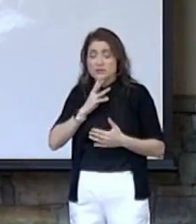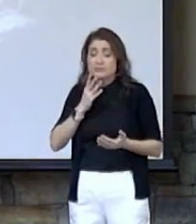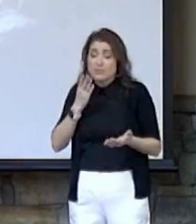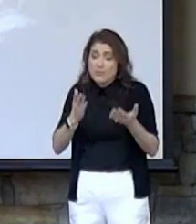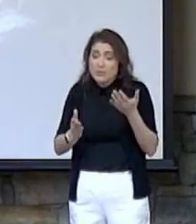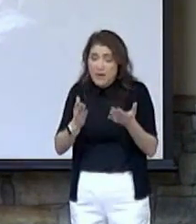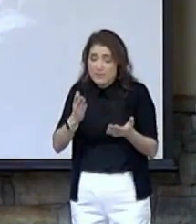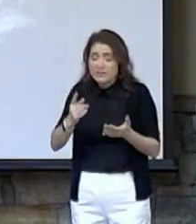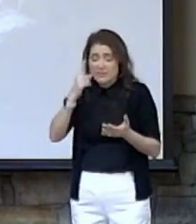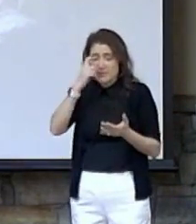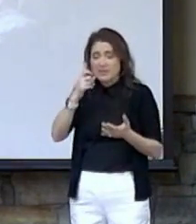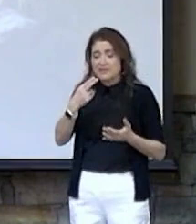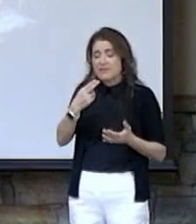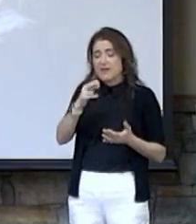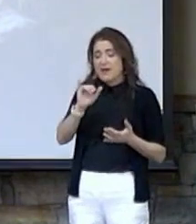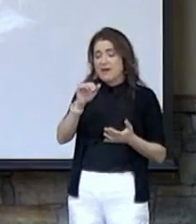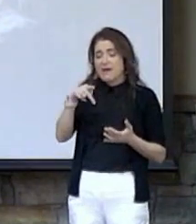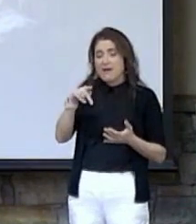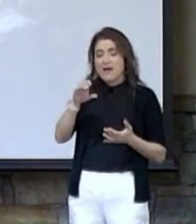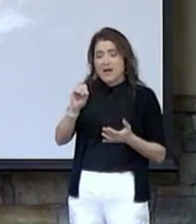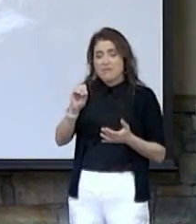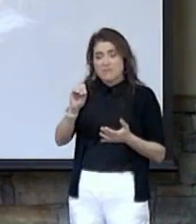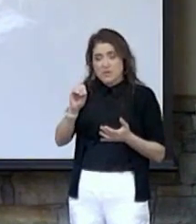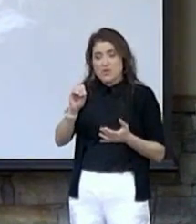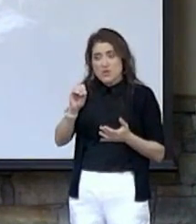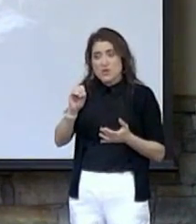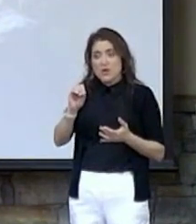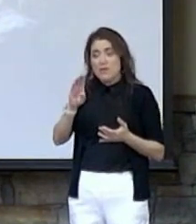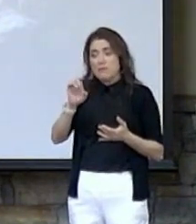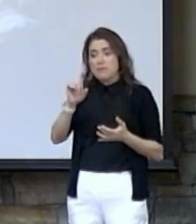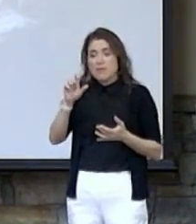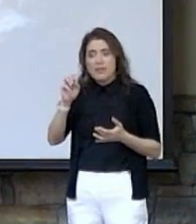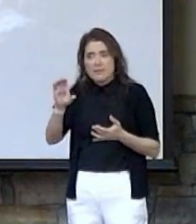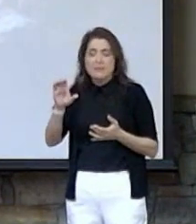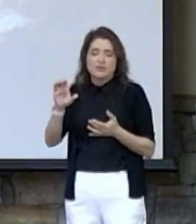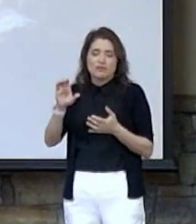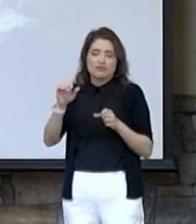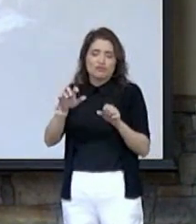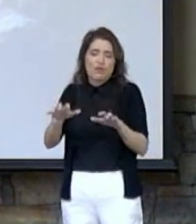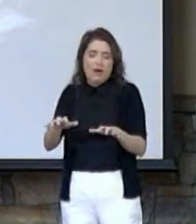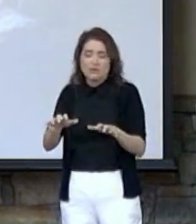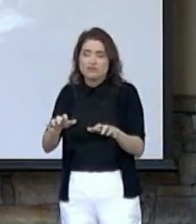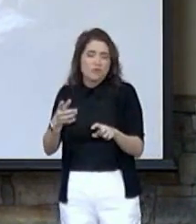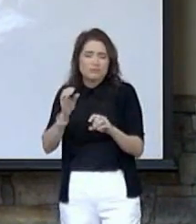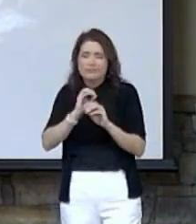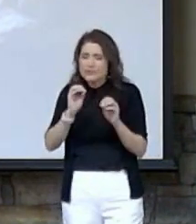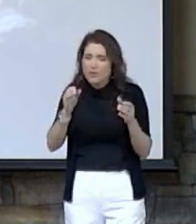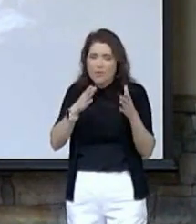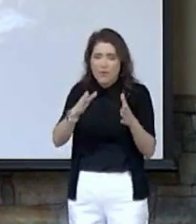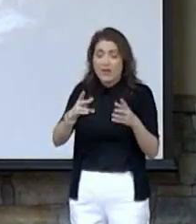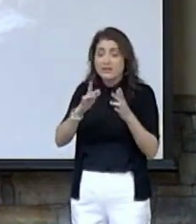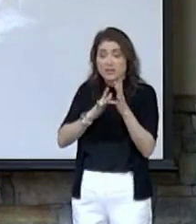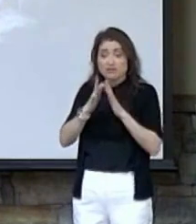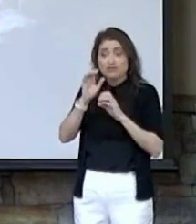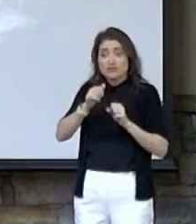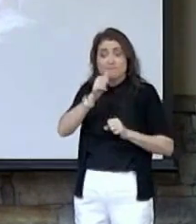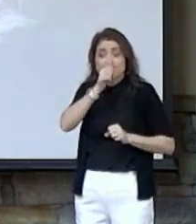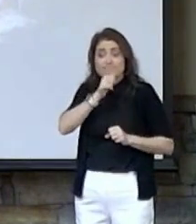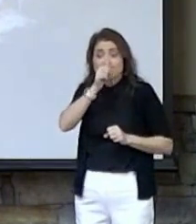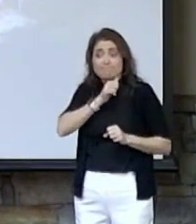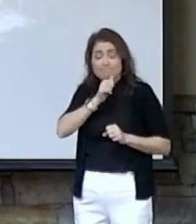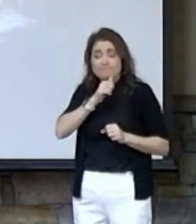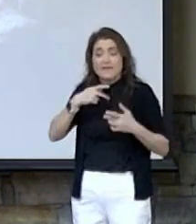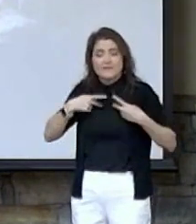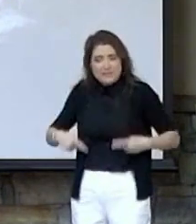shock. There is no way that Jesus could have endured what he did physically and lived through